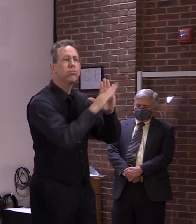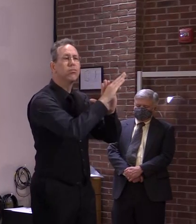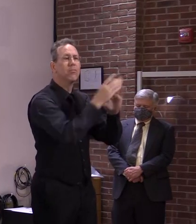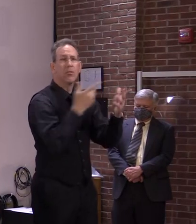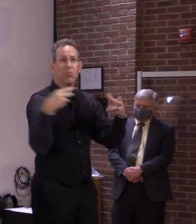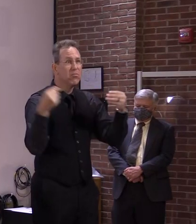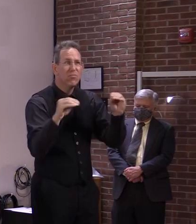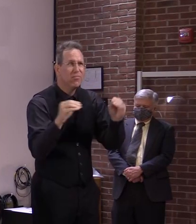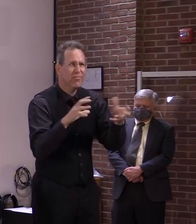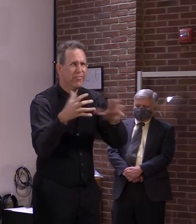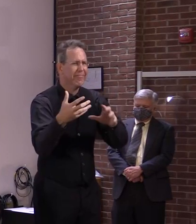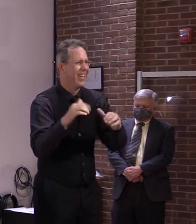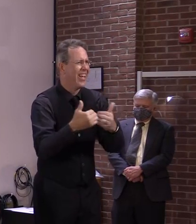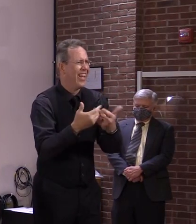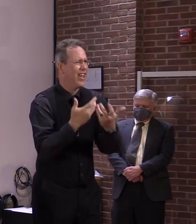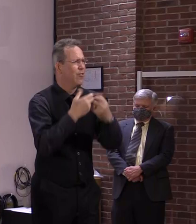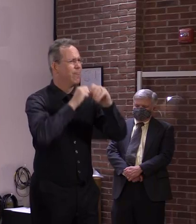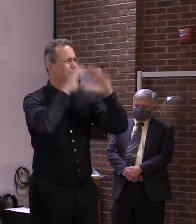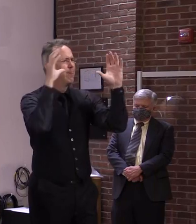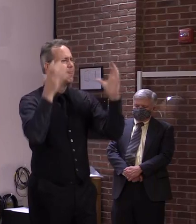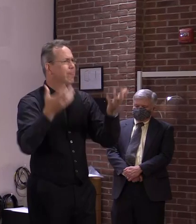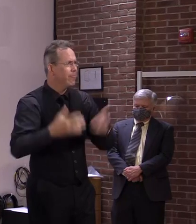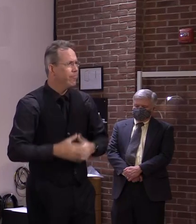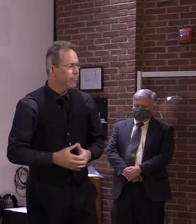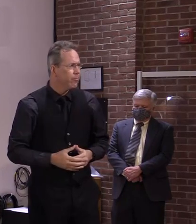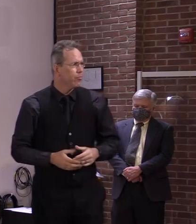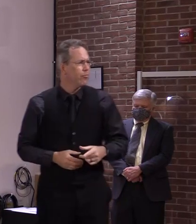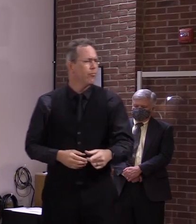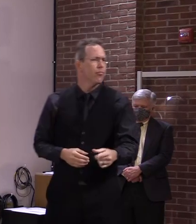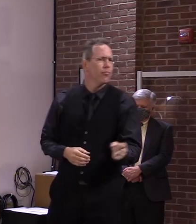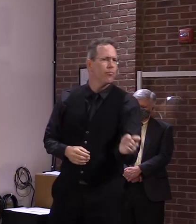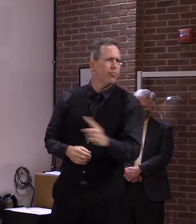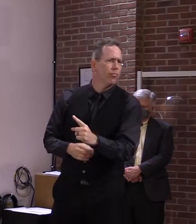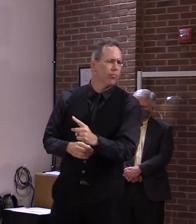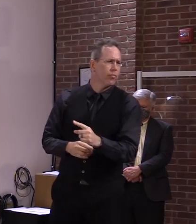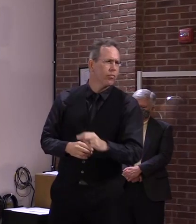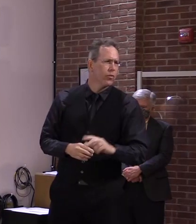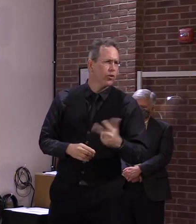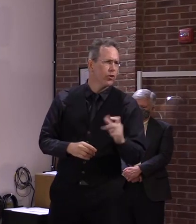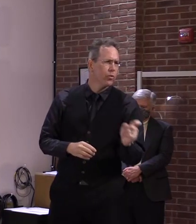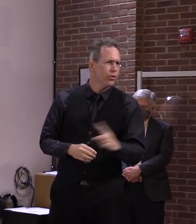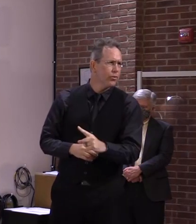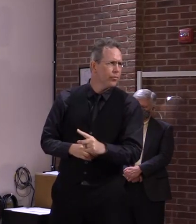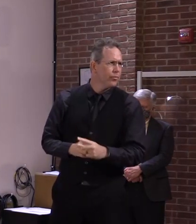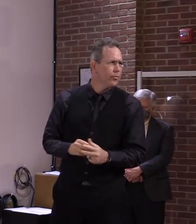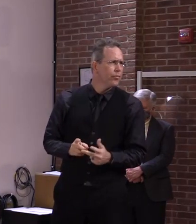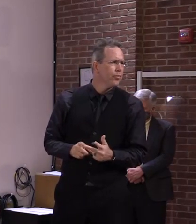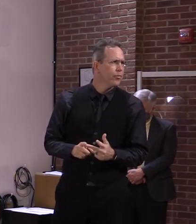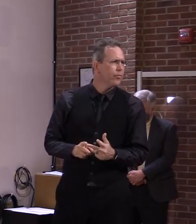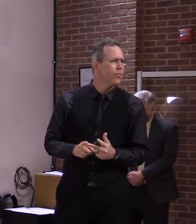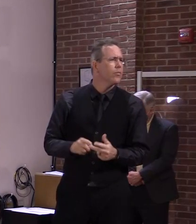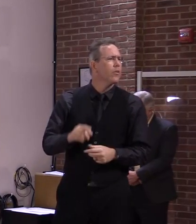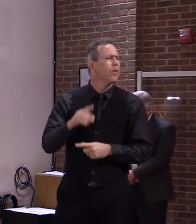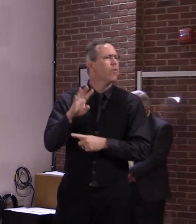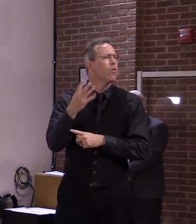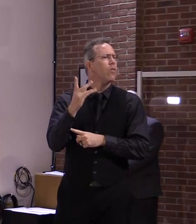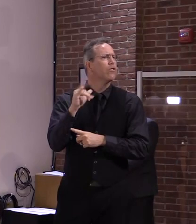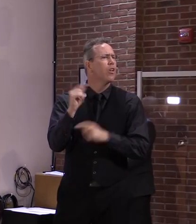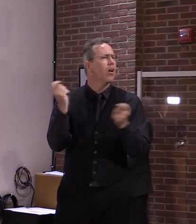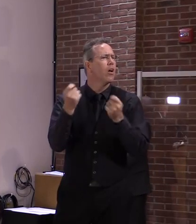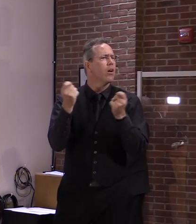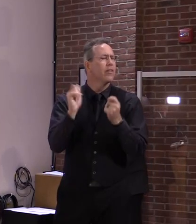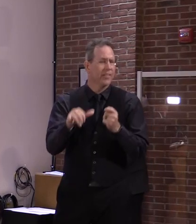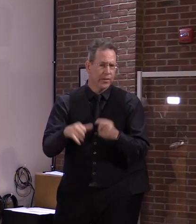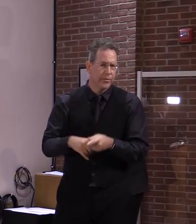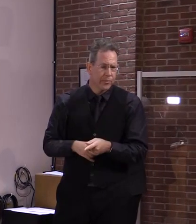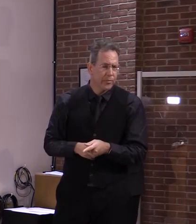And then there was a question left hanging with Stewart's question about getting to July 4th. And what would be the percentage